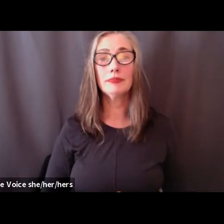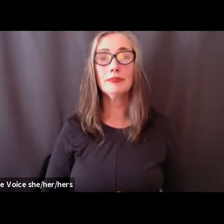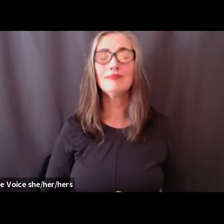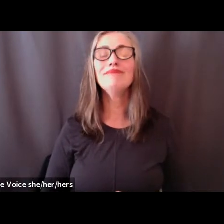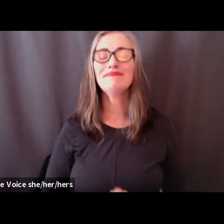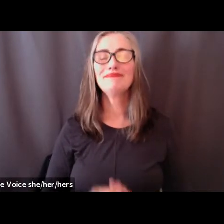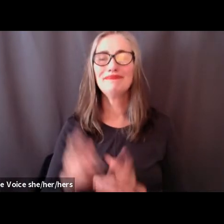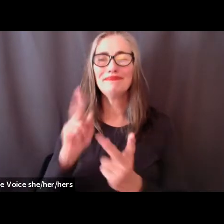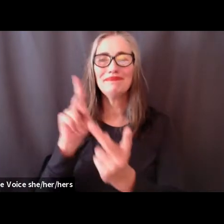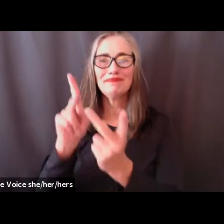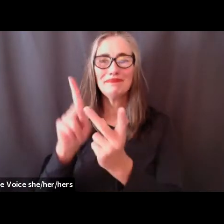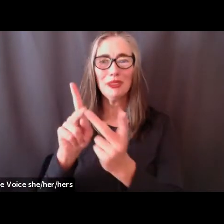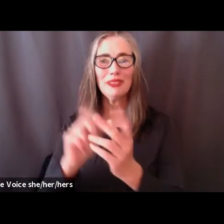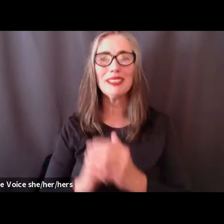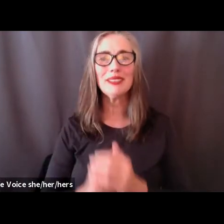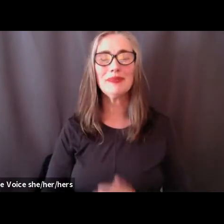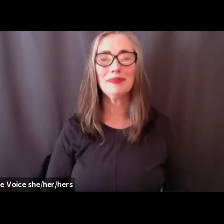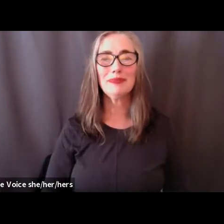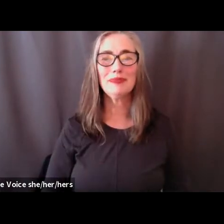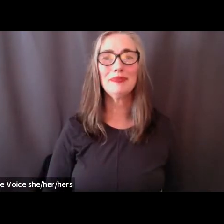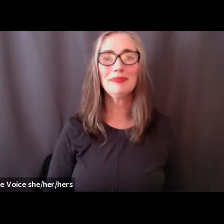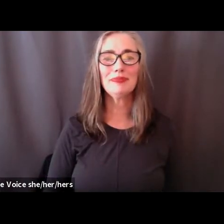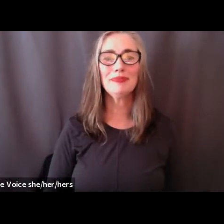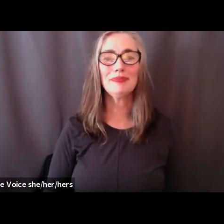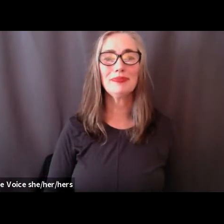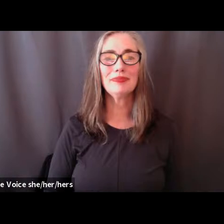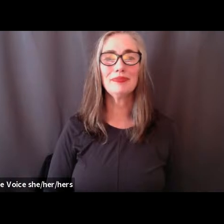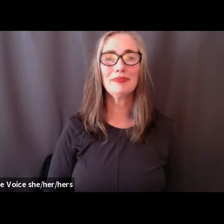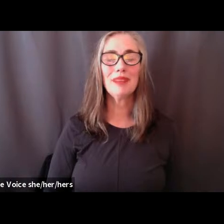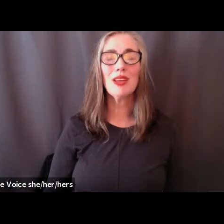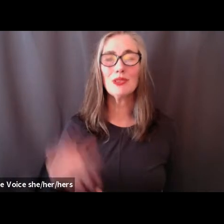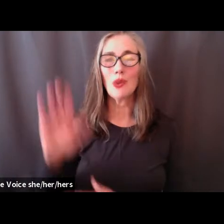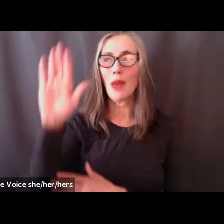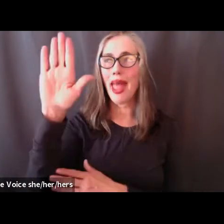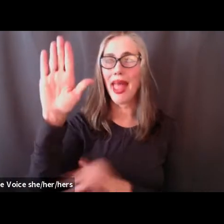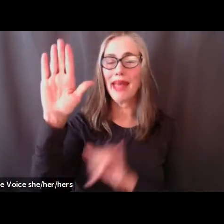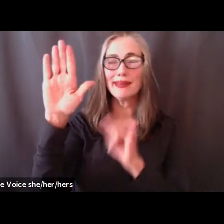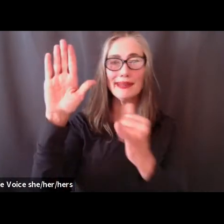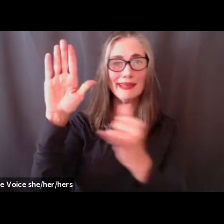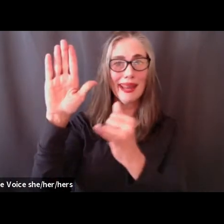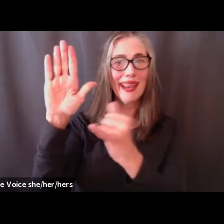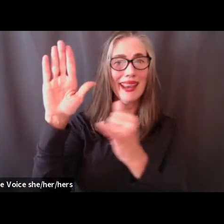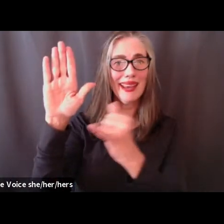Perfect. So keep your hands up. Staff will let me know when they're ready.